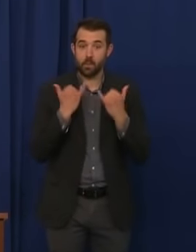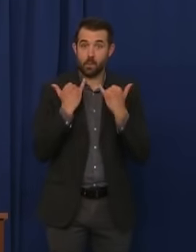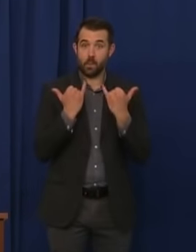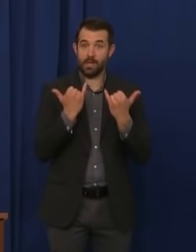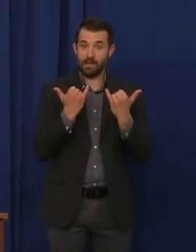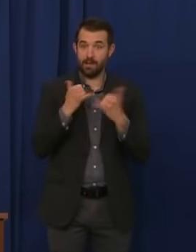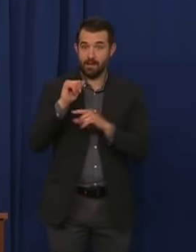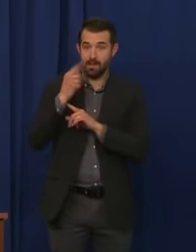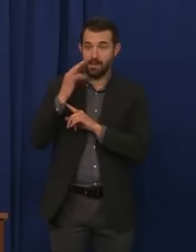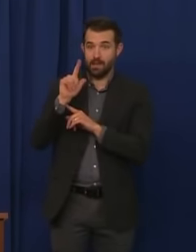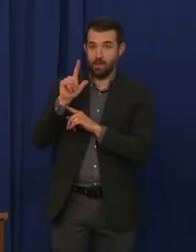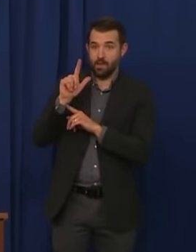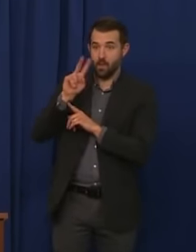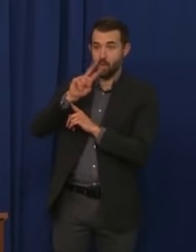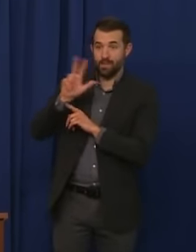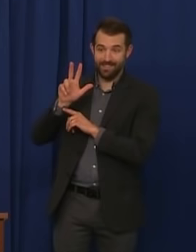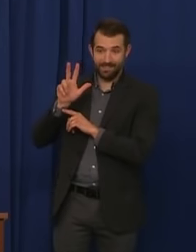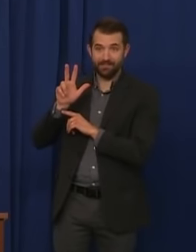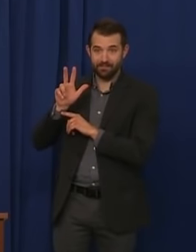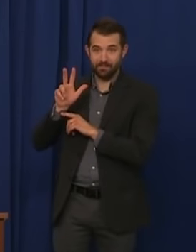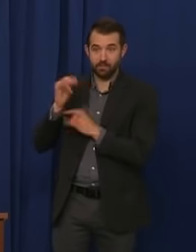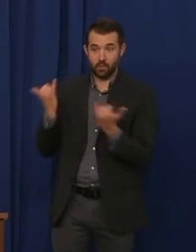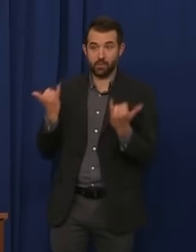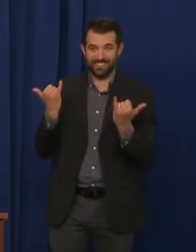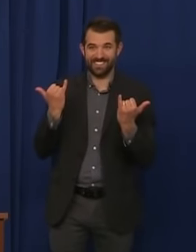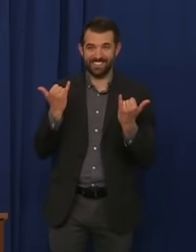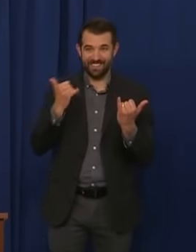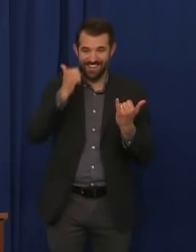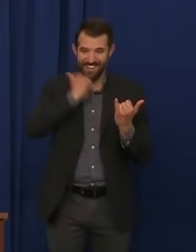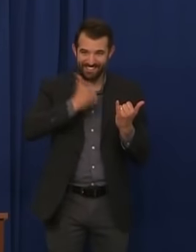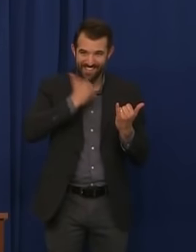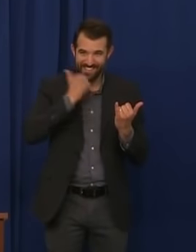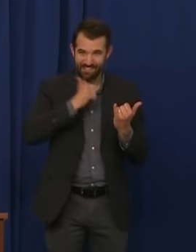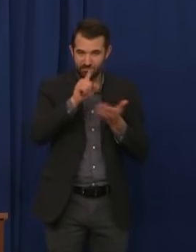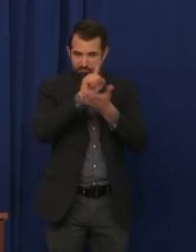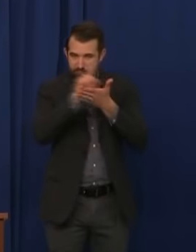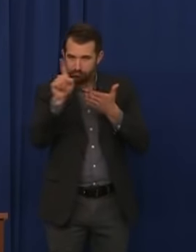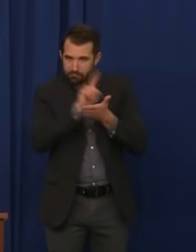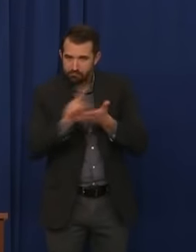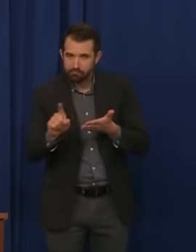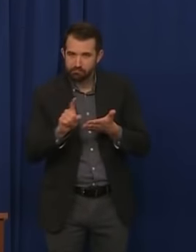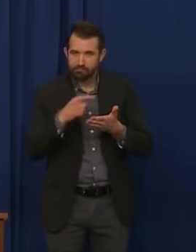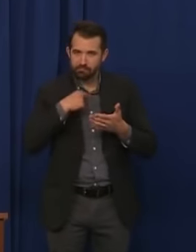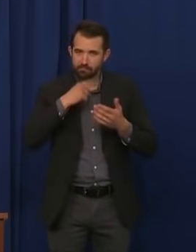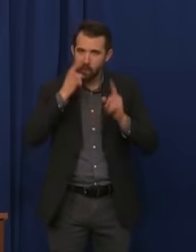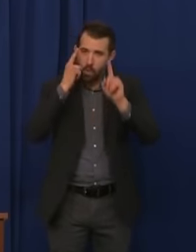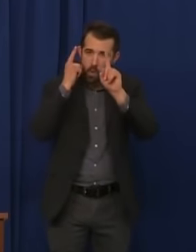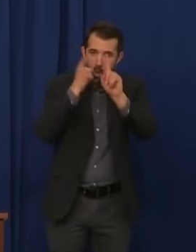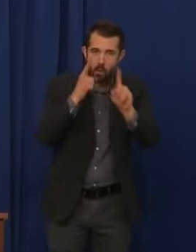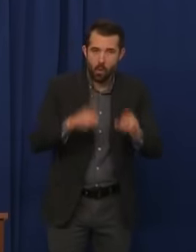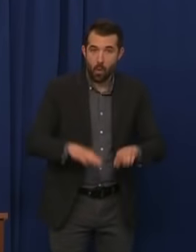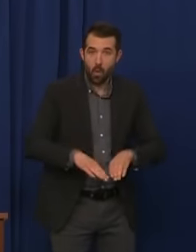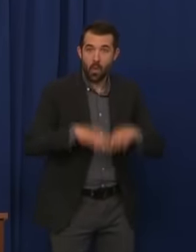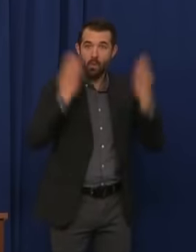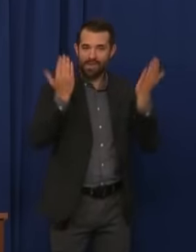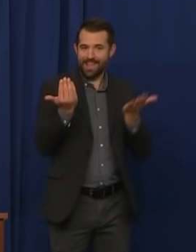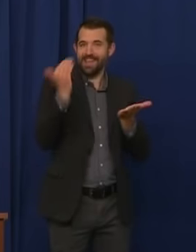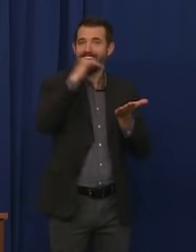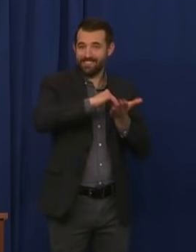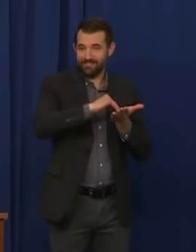23rd. So every day, every week, we are working towards reopening, reinvigorating, reviving our